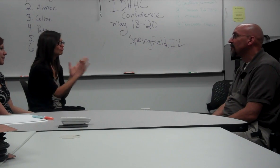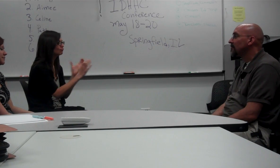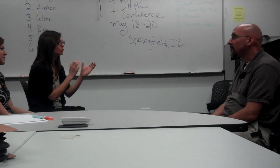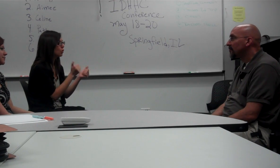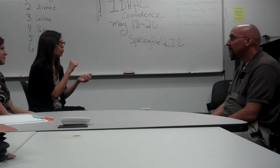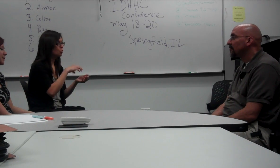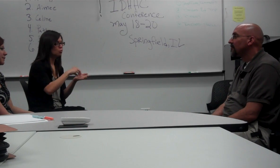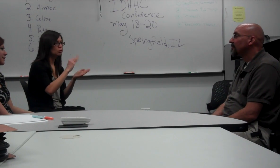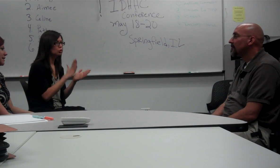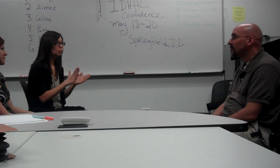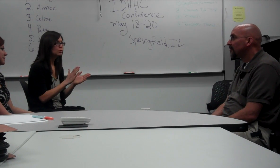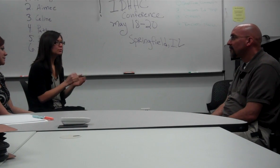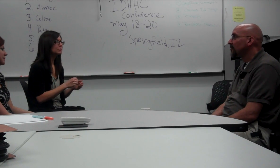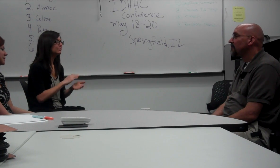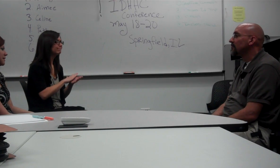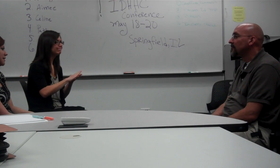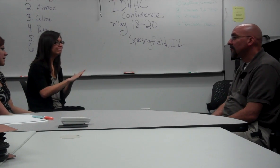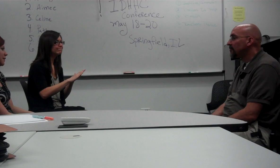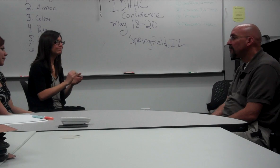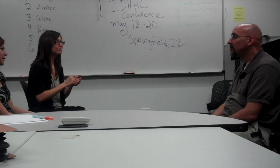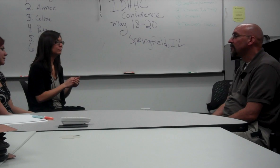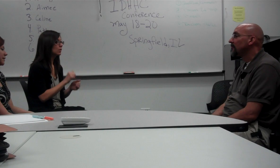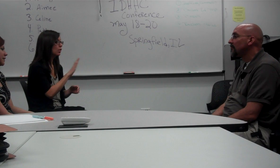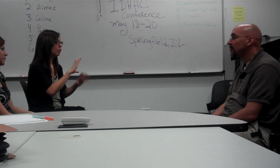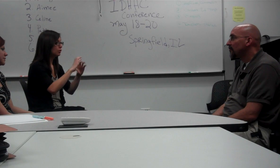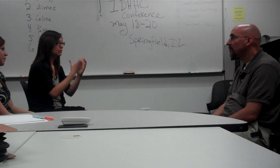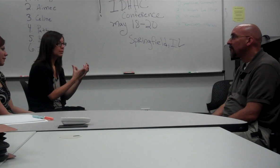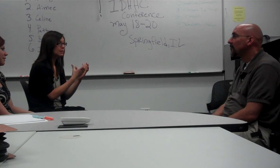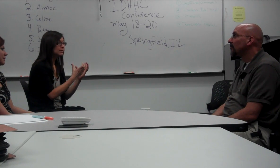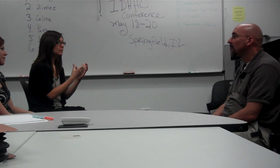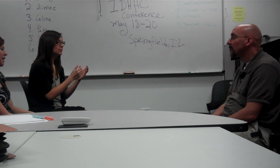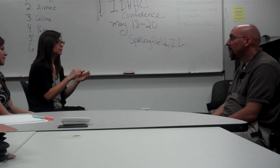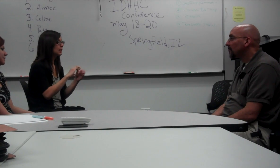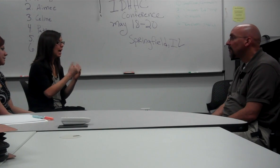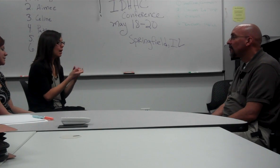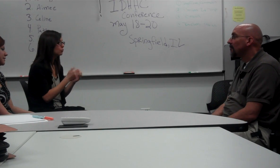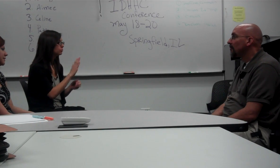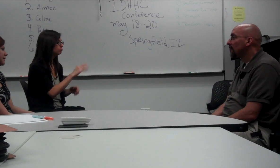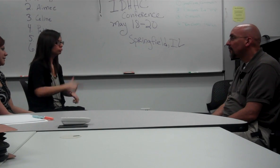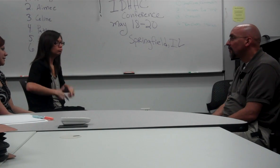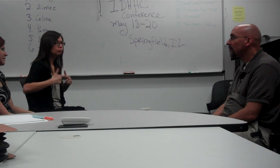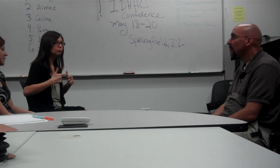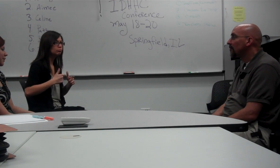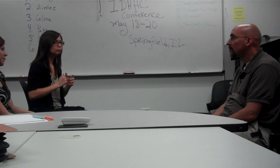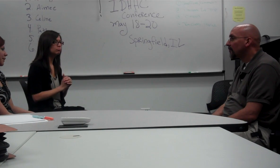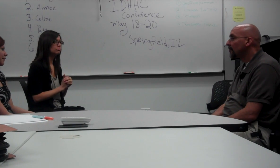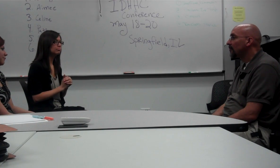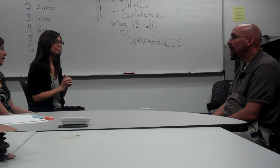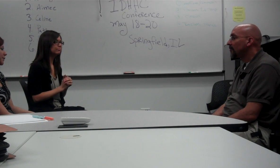talking to the students about their classes, about what's going on in their lives. It's a great working